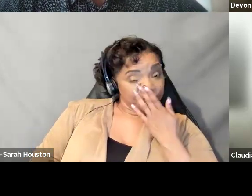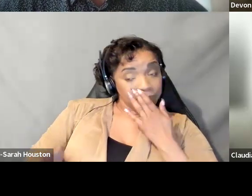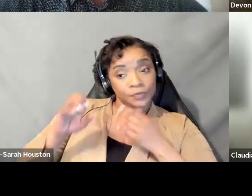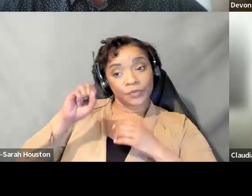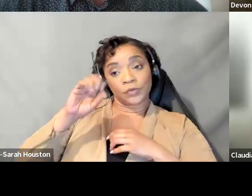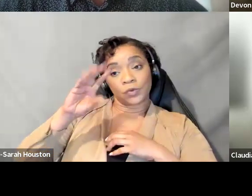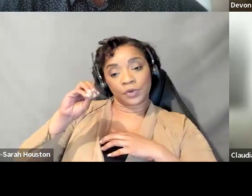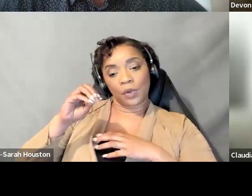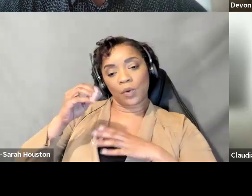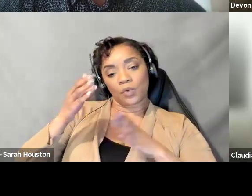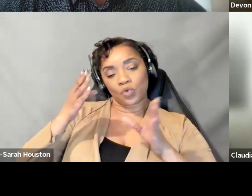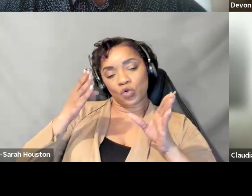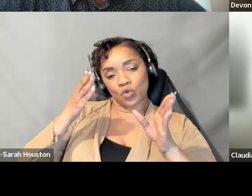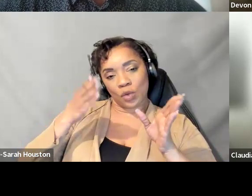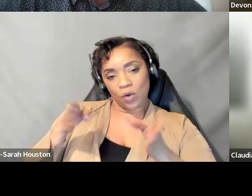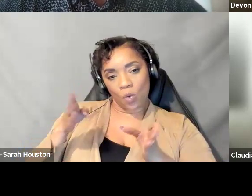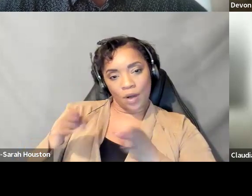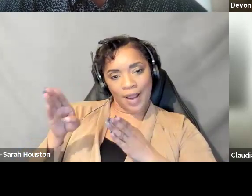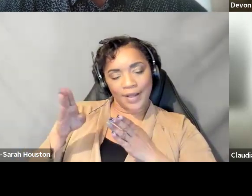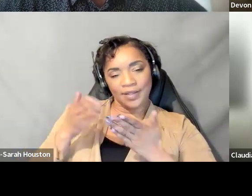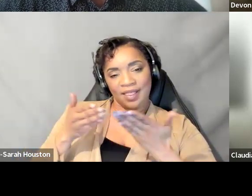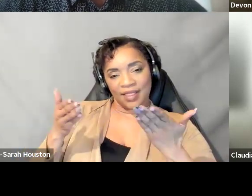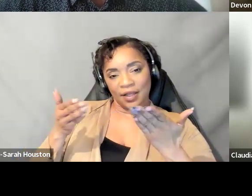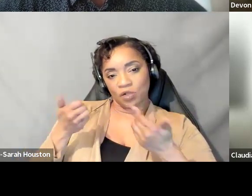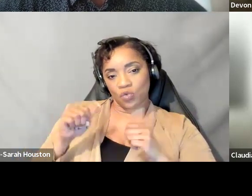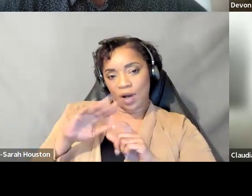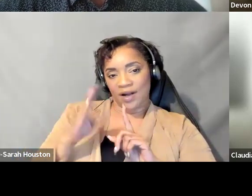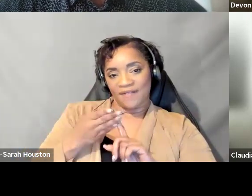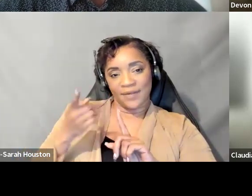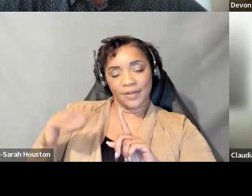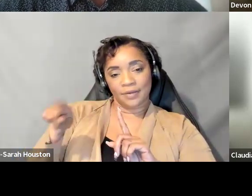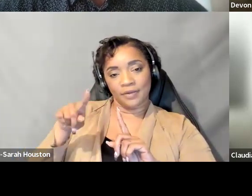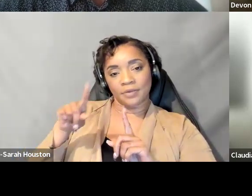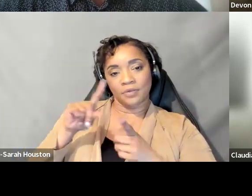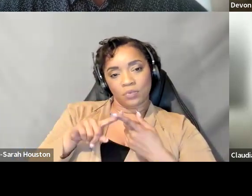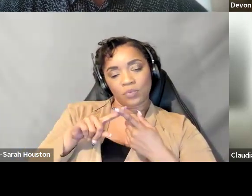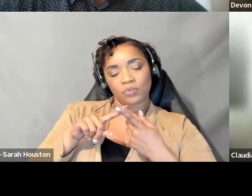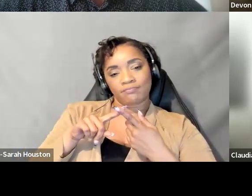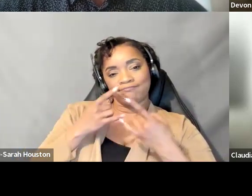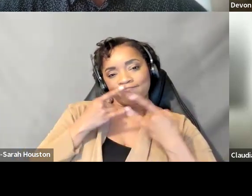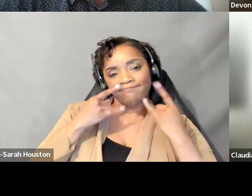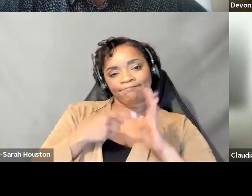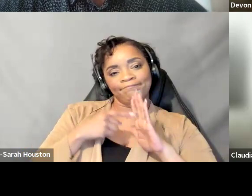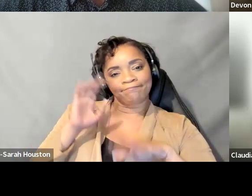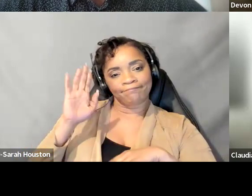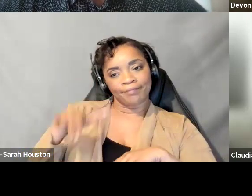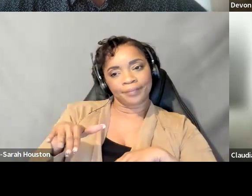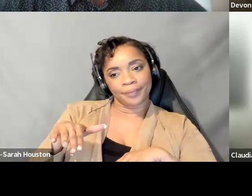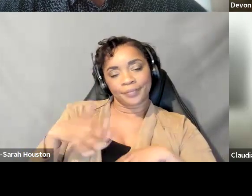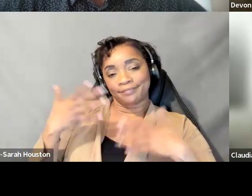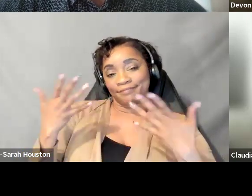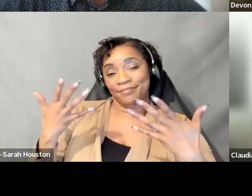Organizing and trying to get them to is, I guess, the best way to do it. Unfortunately, that's just where we're